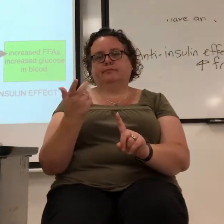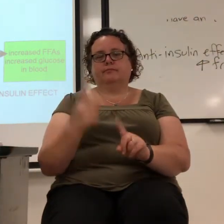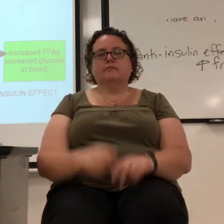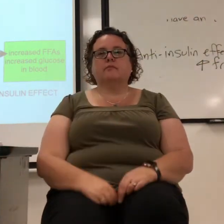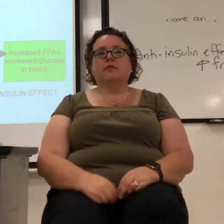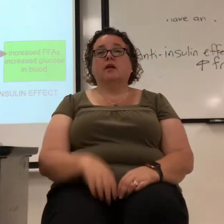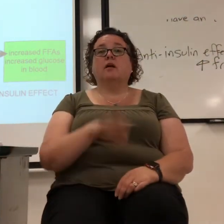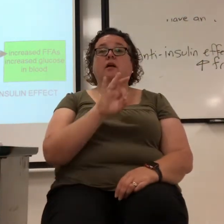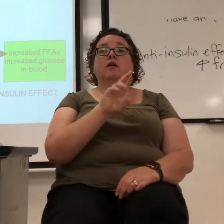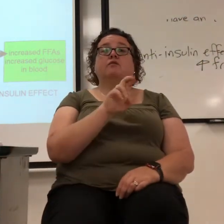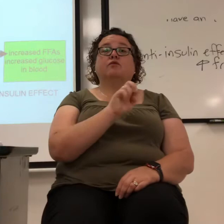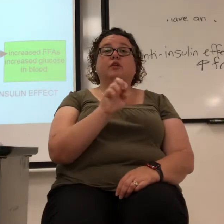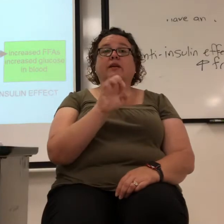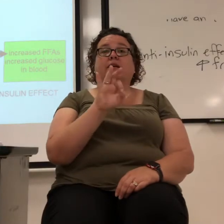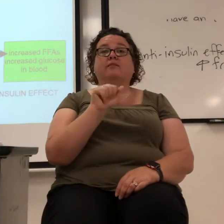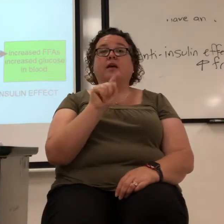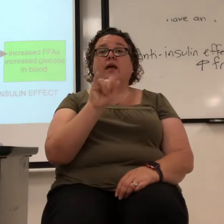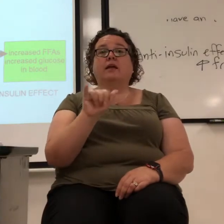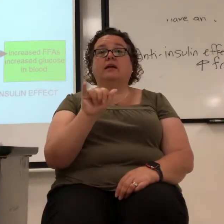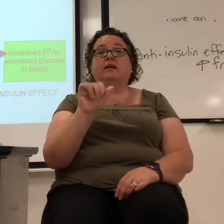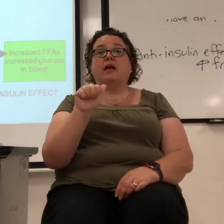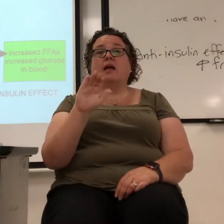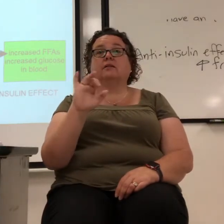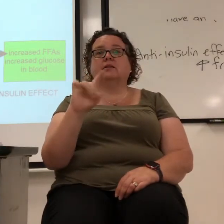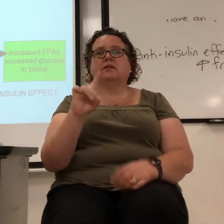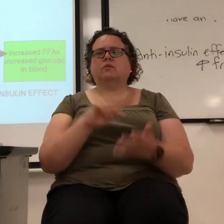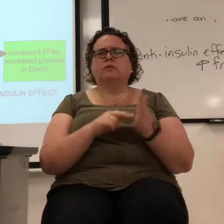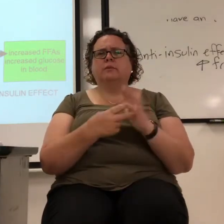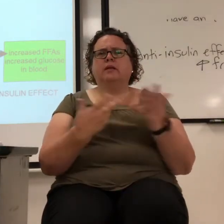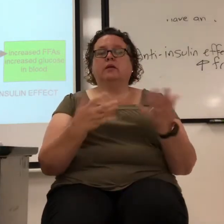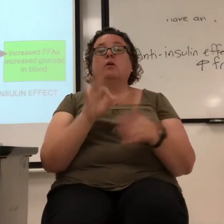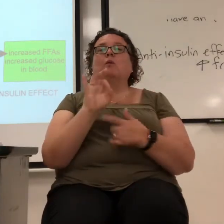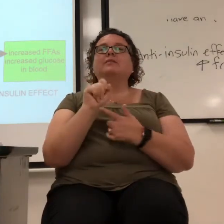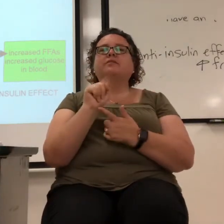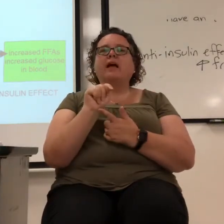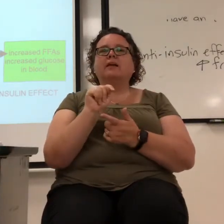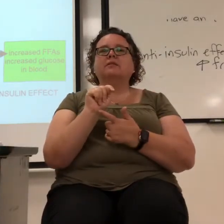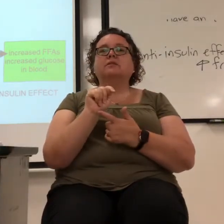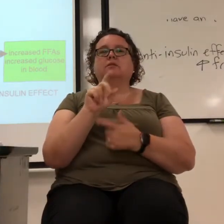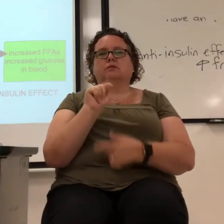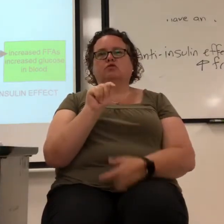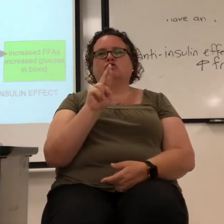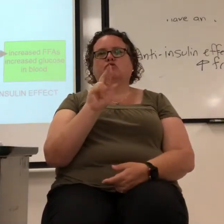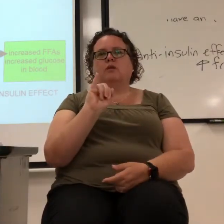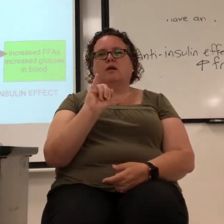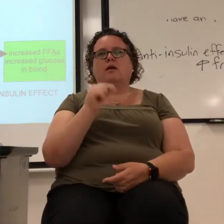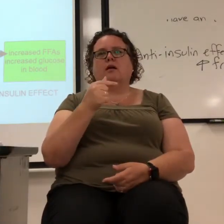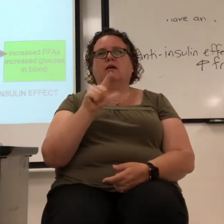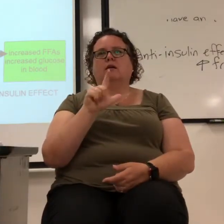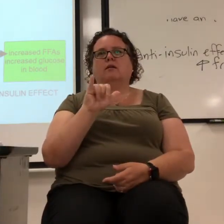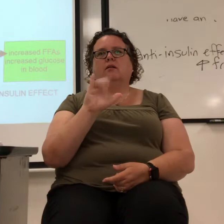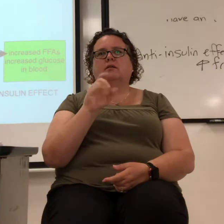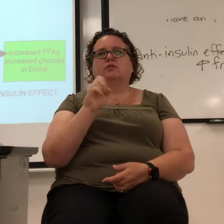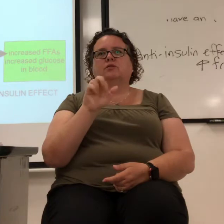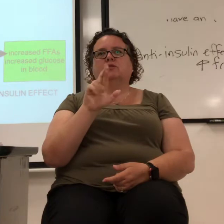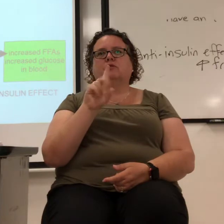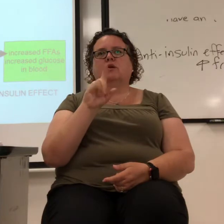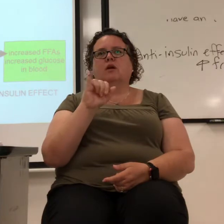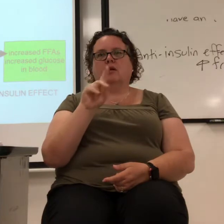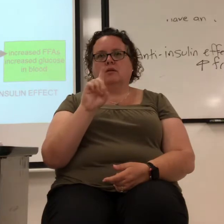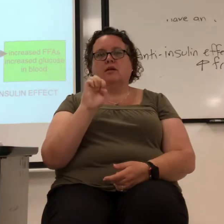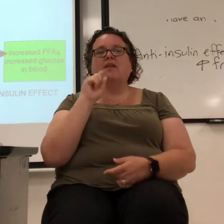What's a free fatty acid? Well, what's fat? Fat is triglycerides. It's how we store